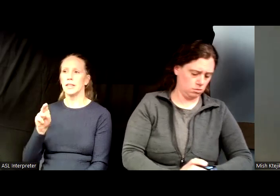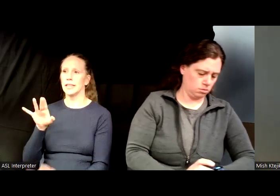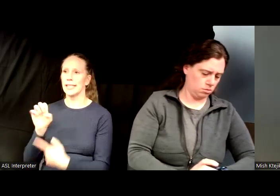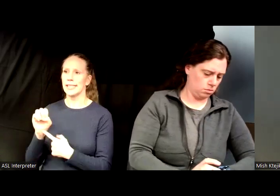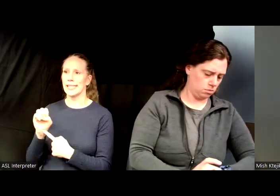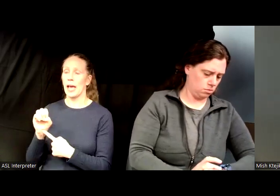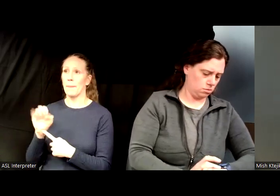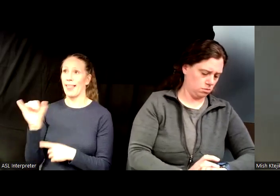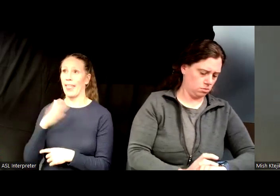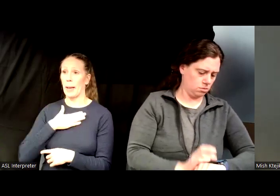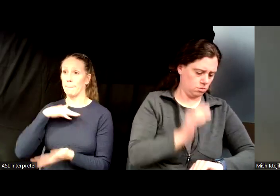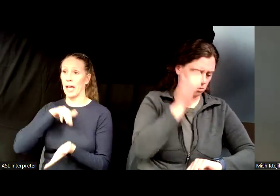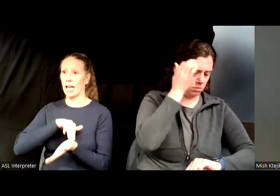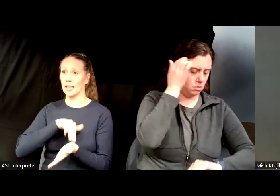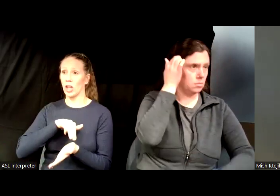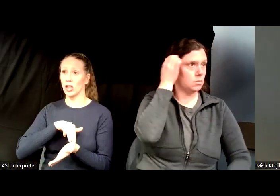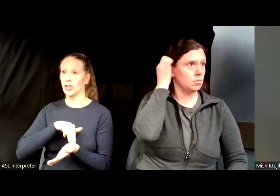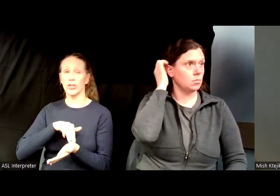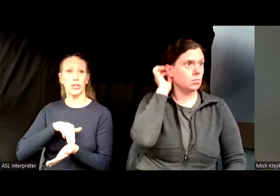physician doesn't have to use